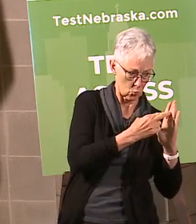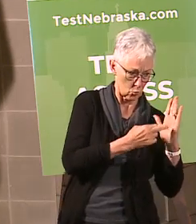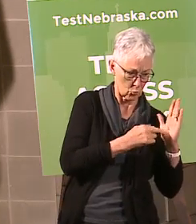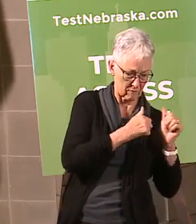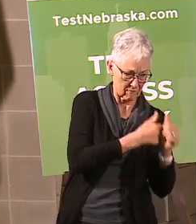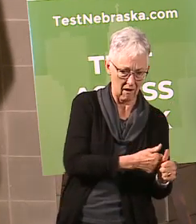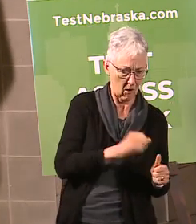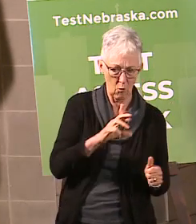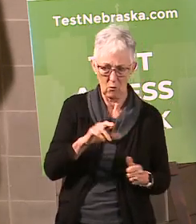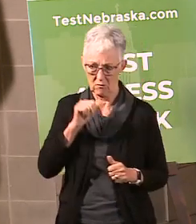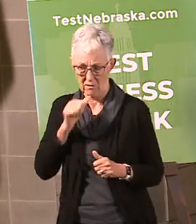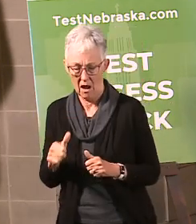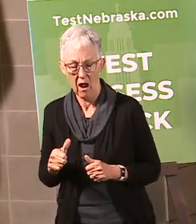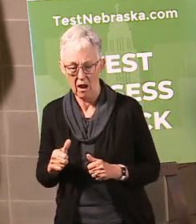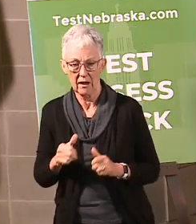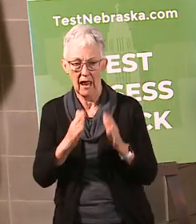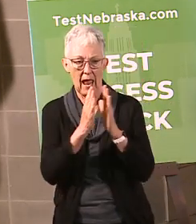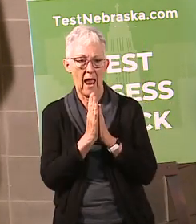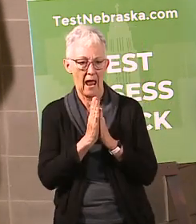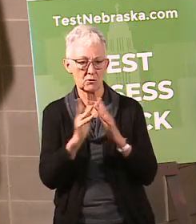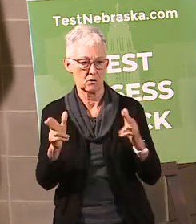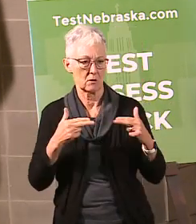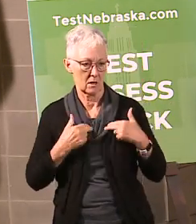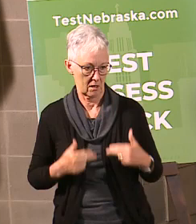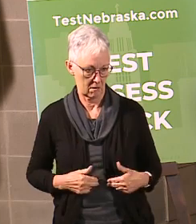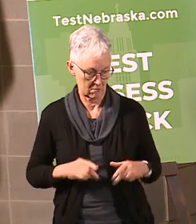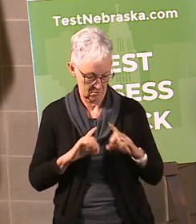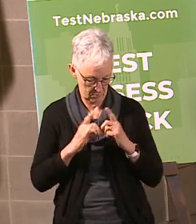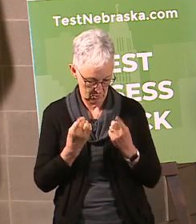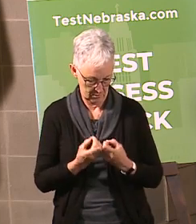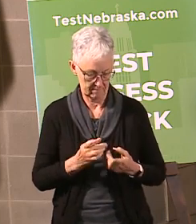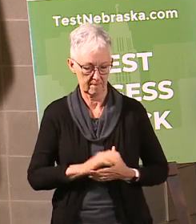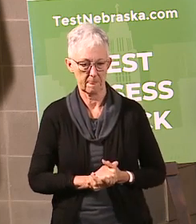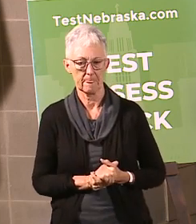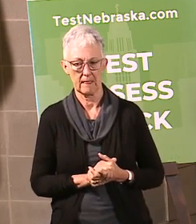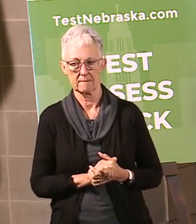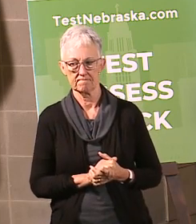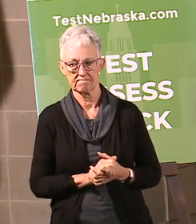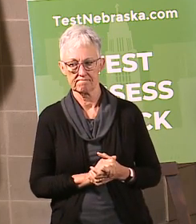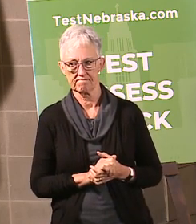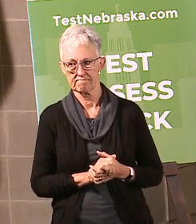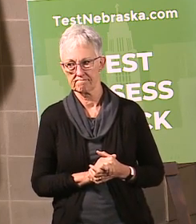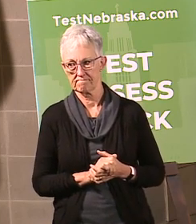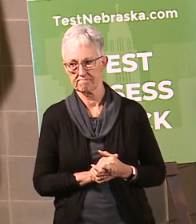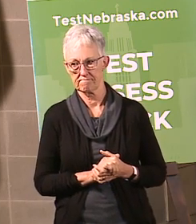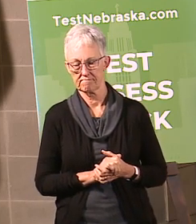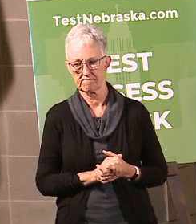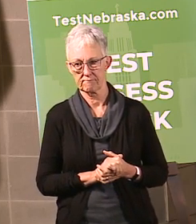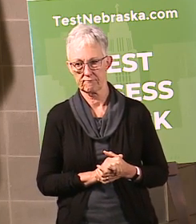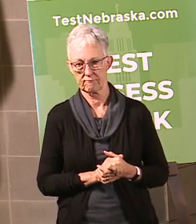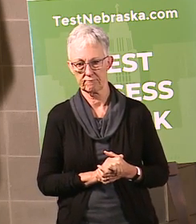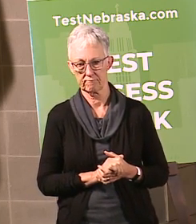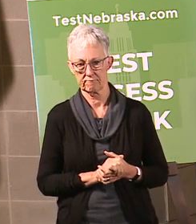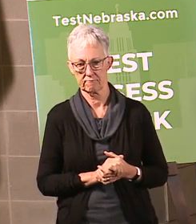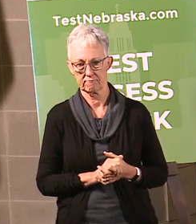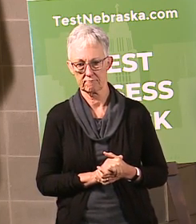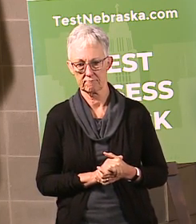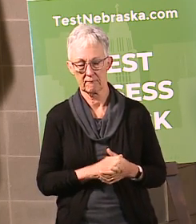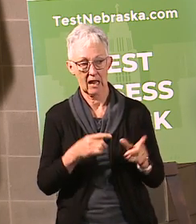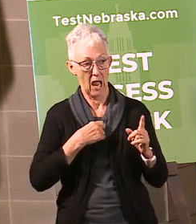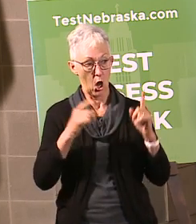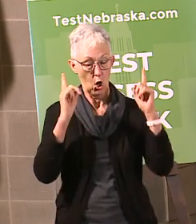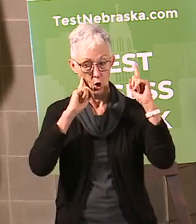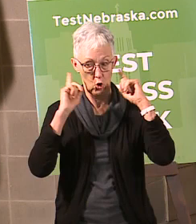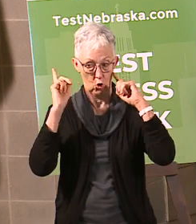For COVID-19 test sites, not the ones part of Test Nebraska, I was told they were going to release your test between 24 and